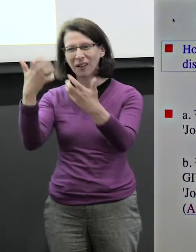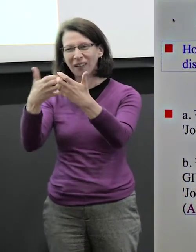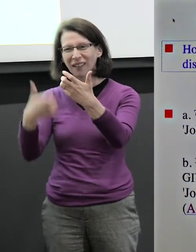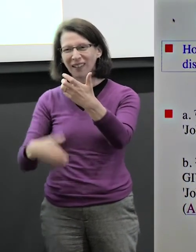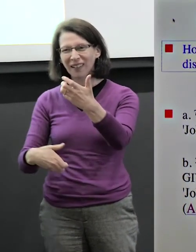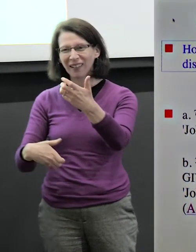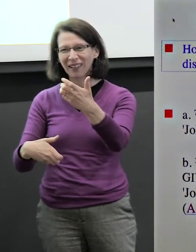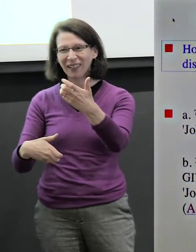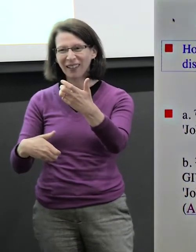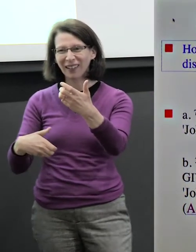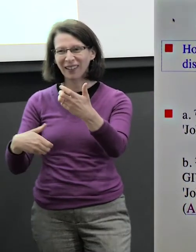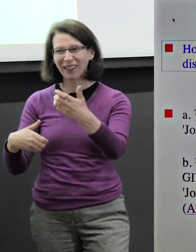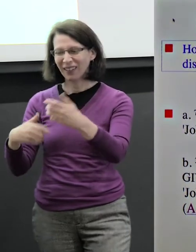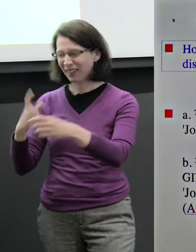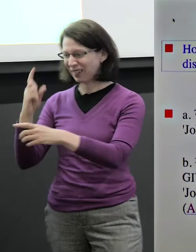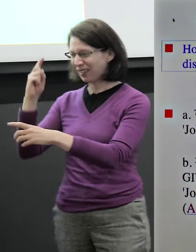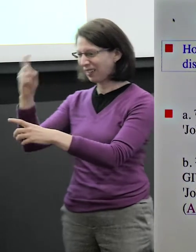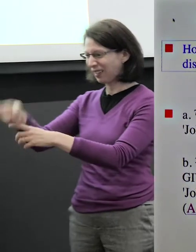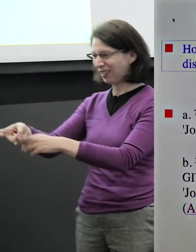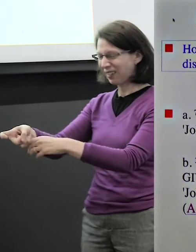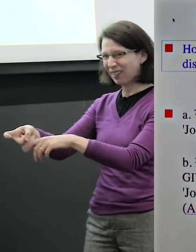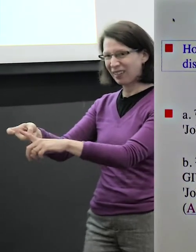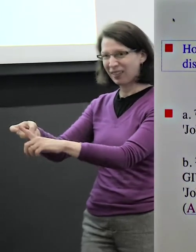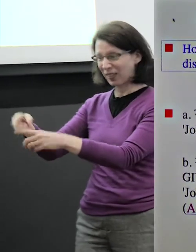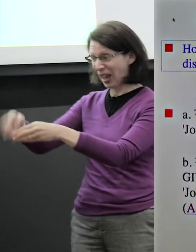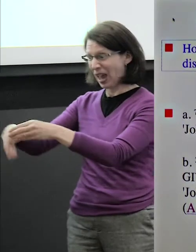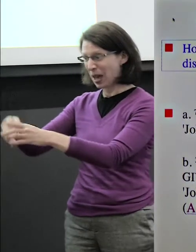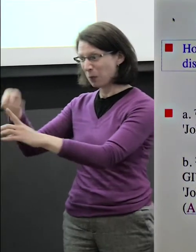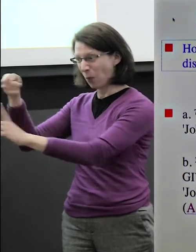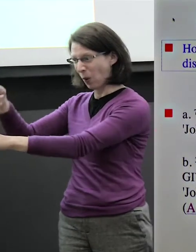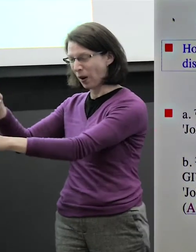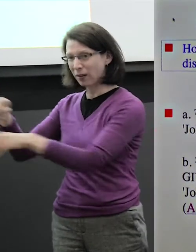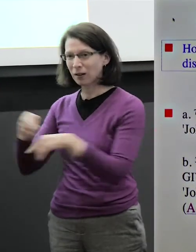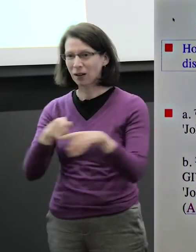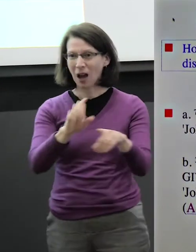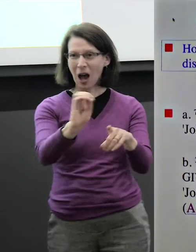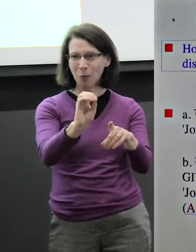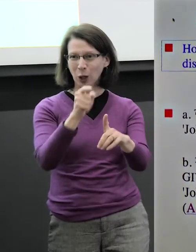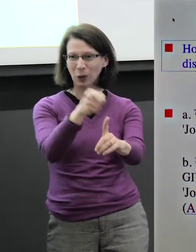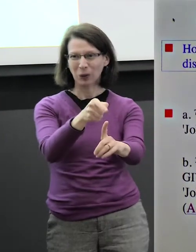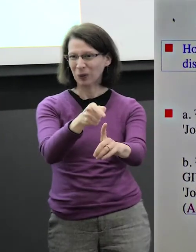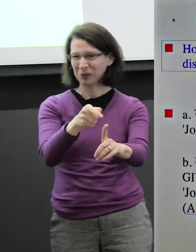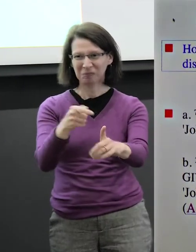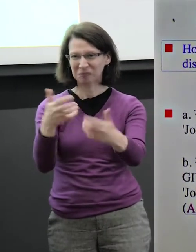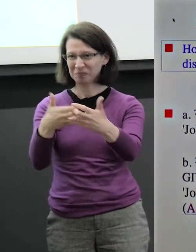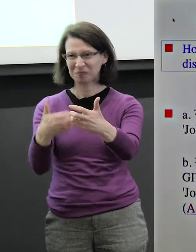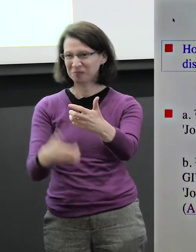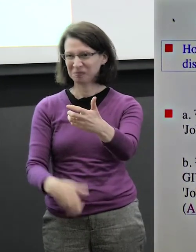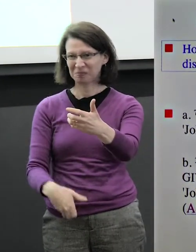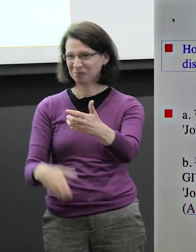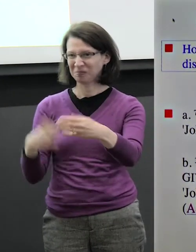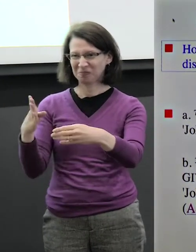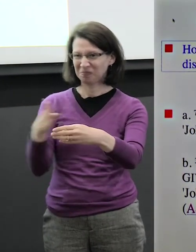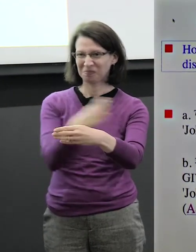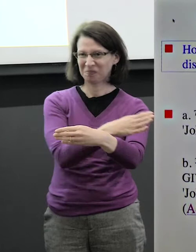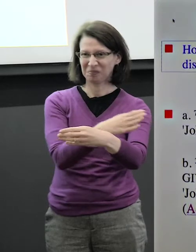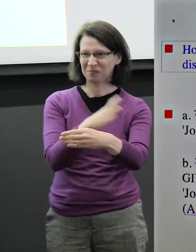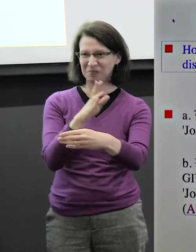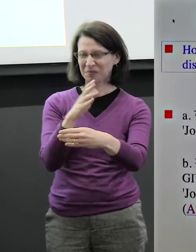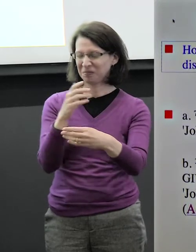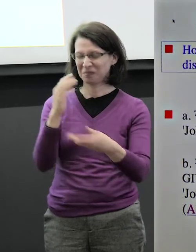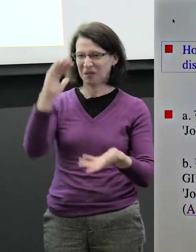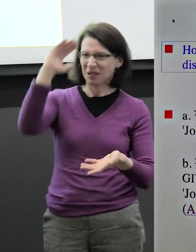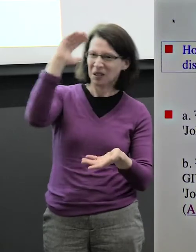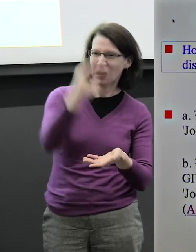the endpoint of give and the fact that the object is you. And this is completely degraded. This is a 3.5. And the end